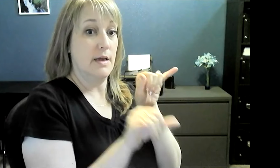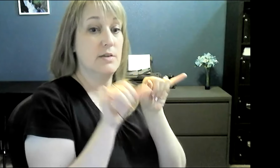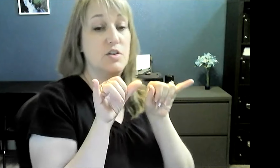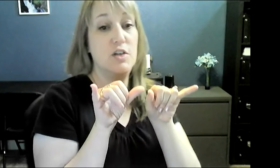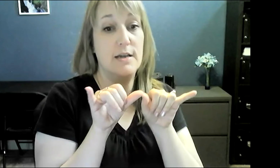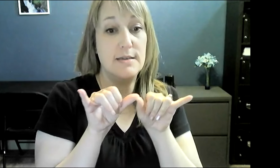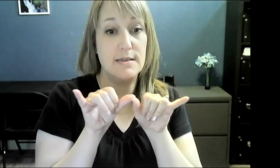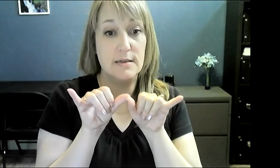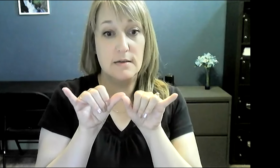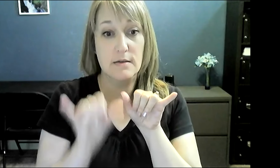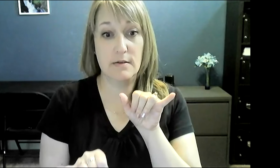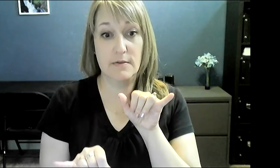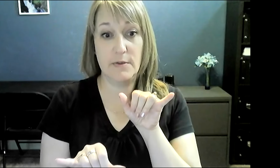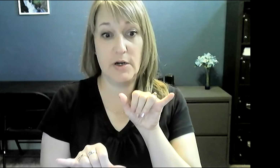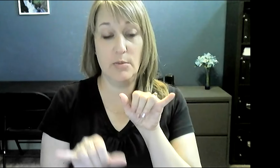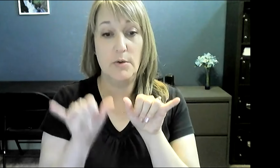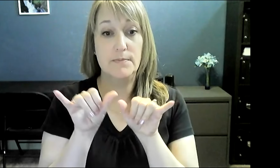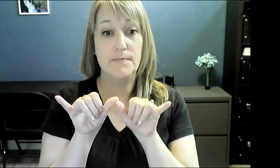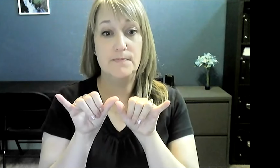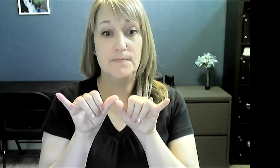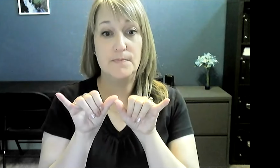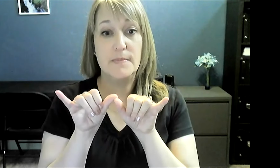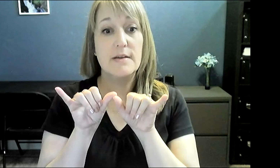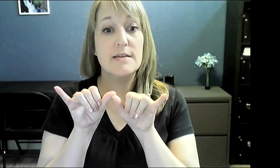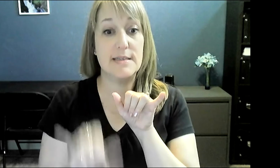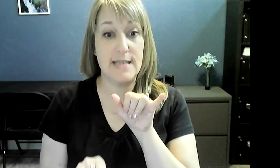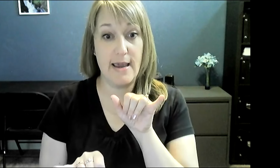It's just from your elbow. Stay.